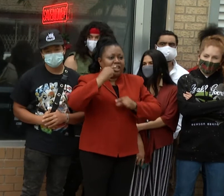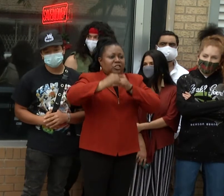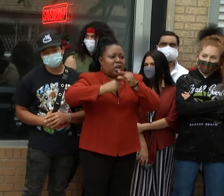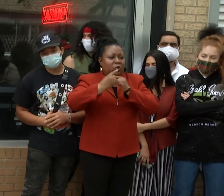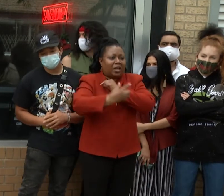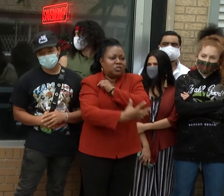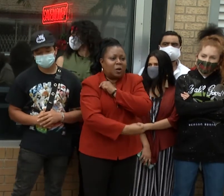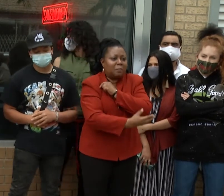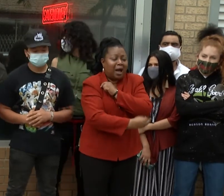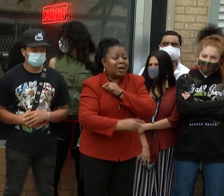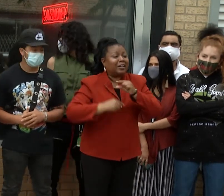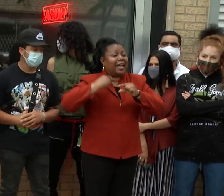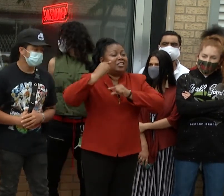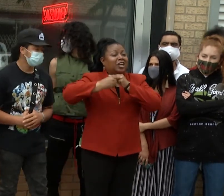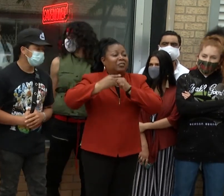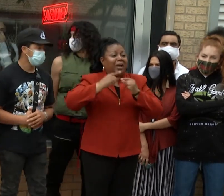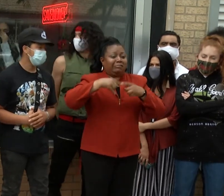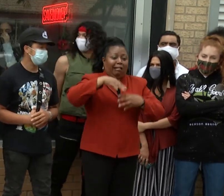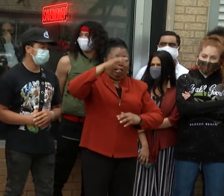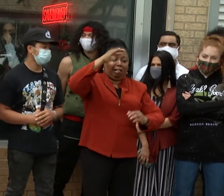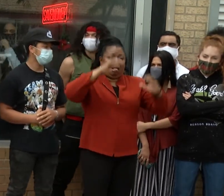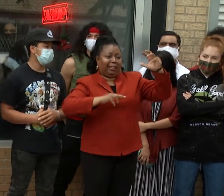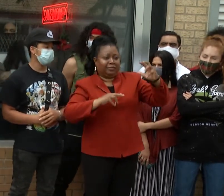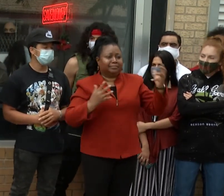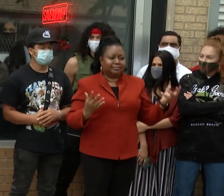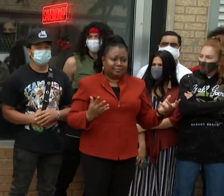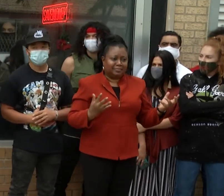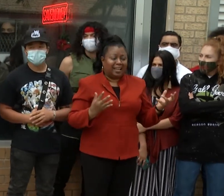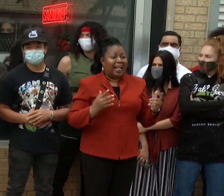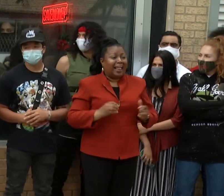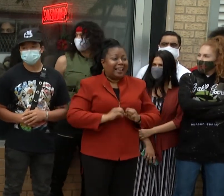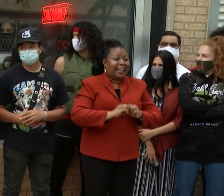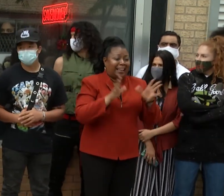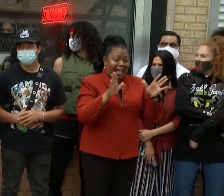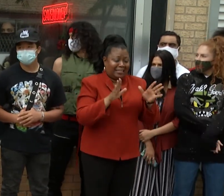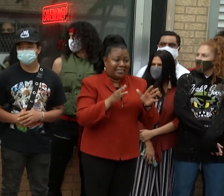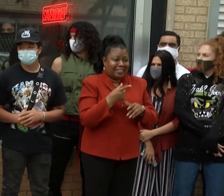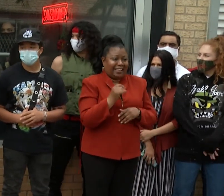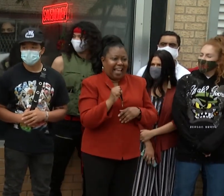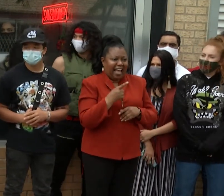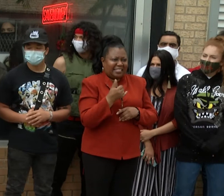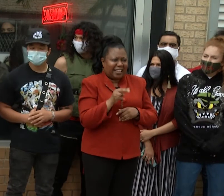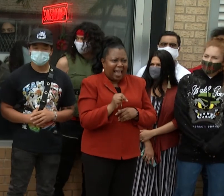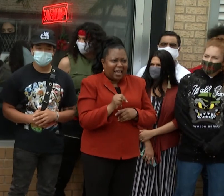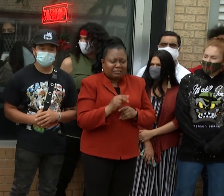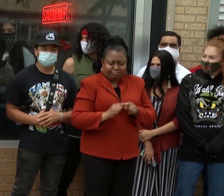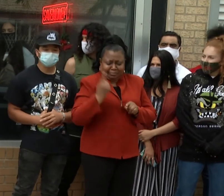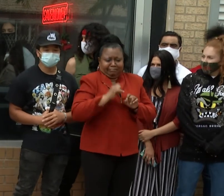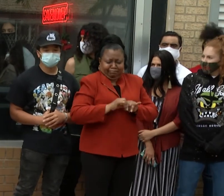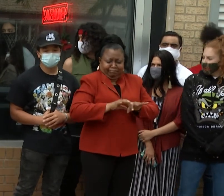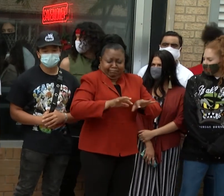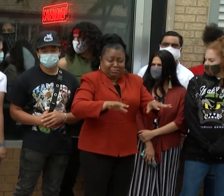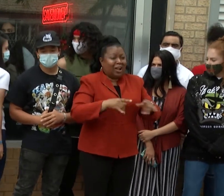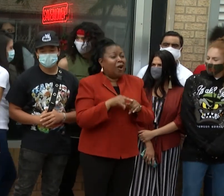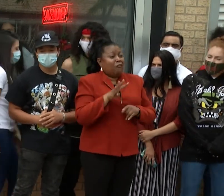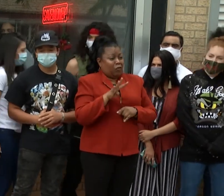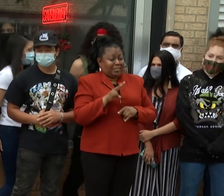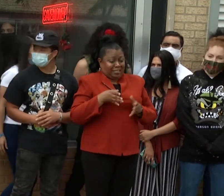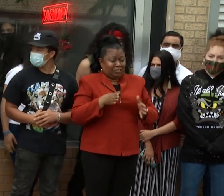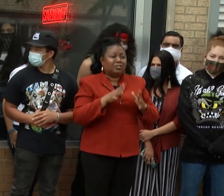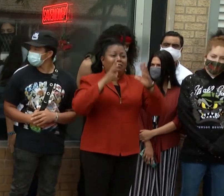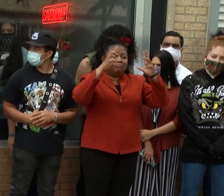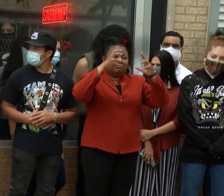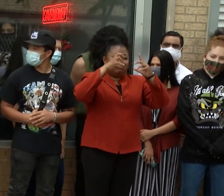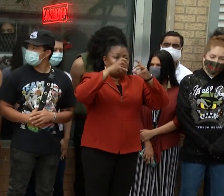generational poverty and generational disenfranchisement that lights the gas can. Yeah, 47th Street is